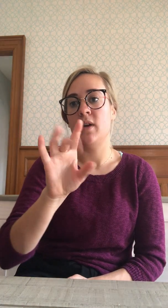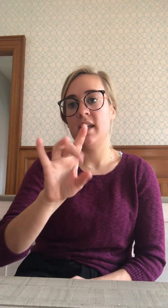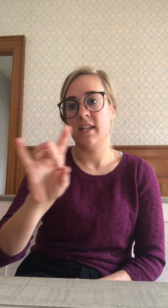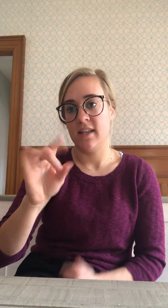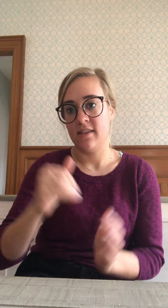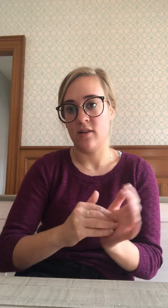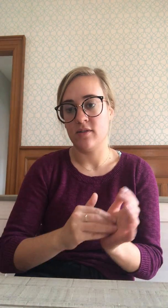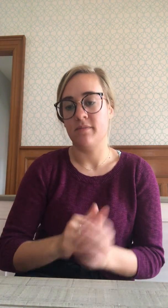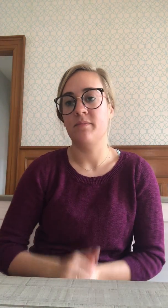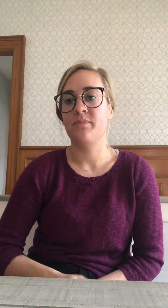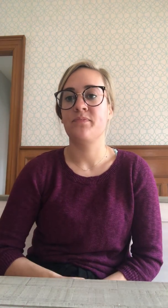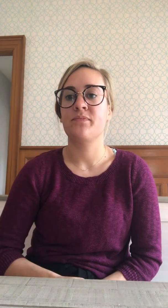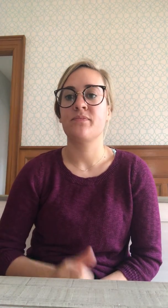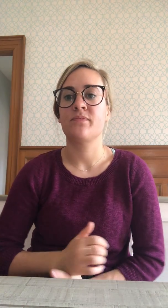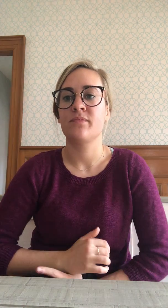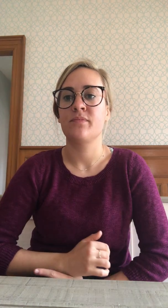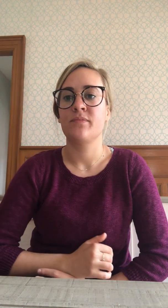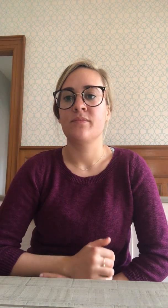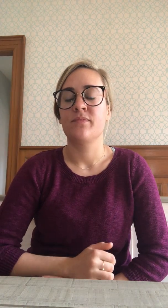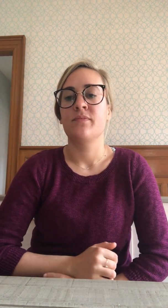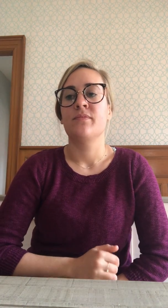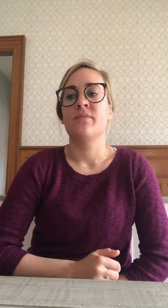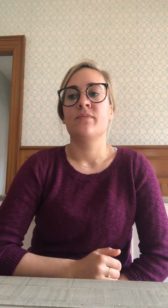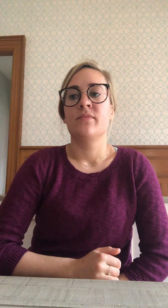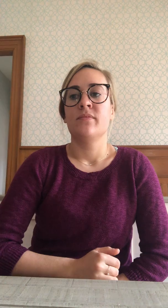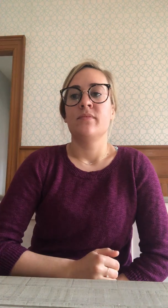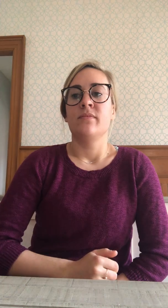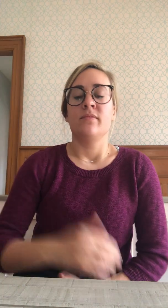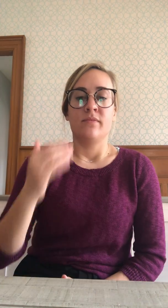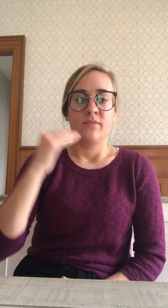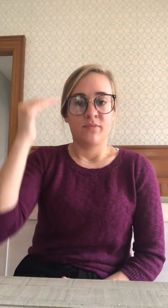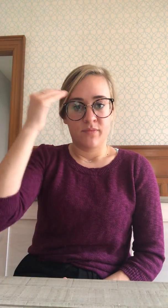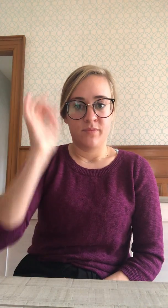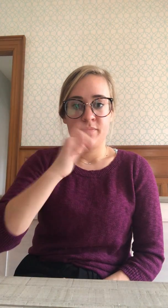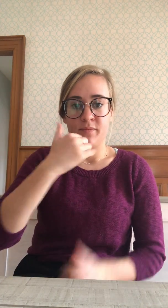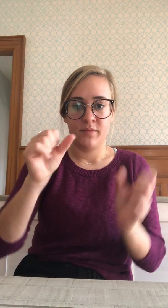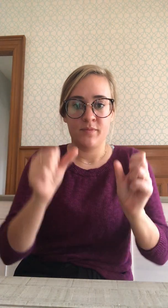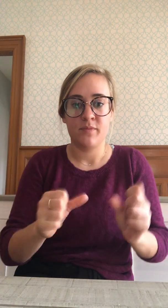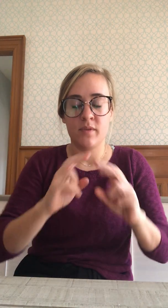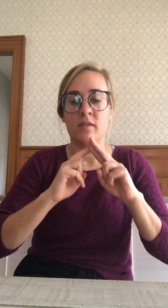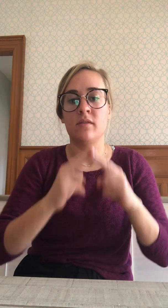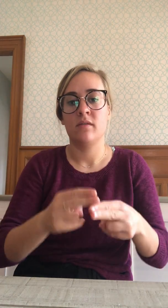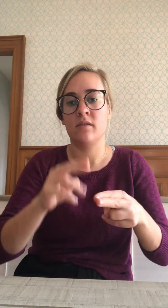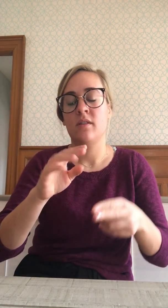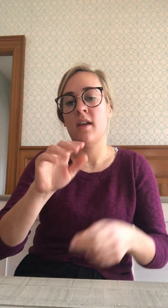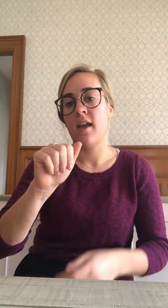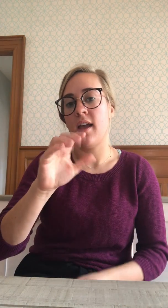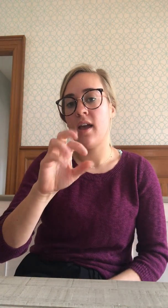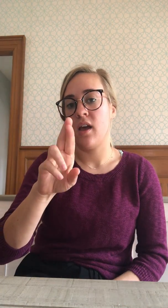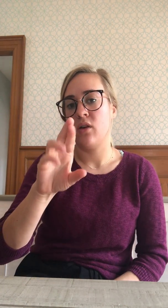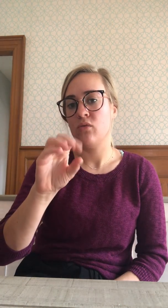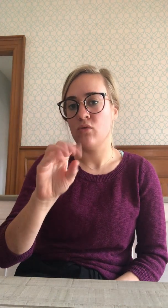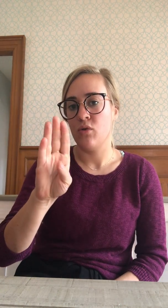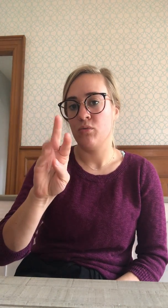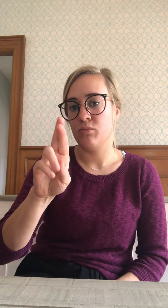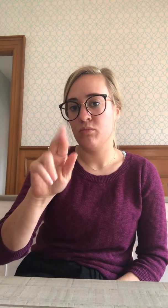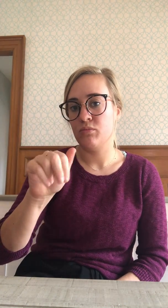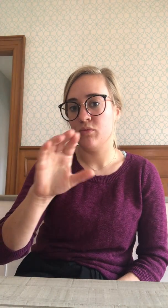The craniosynostosis observed in this condition is described as an acrobrachycephaly, or tower skull, where the coronal suture